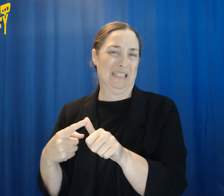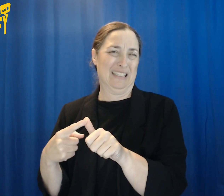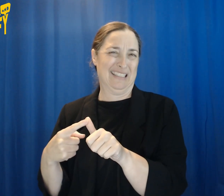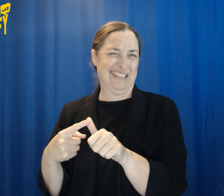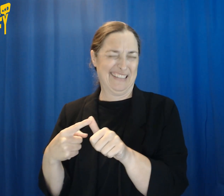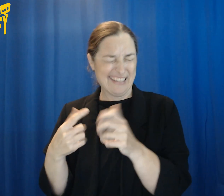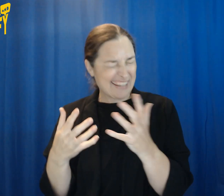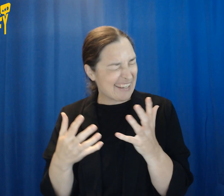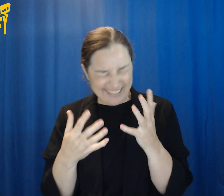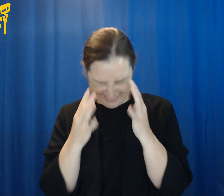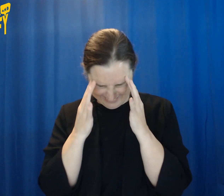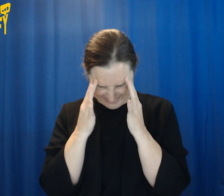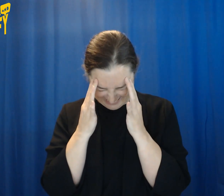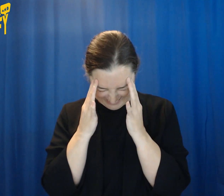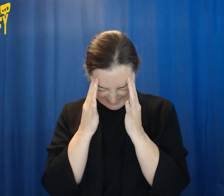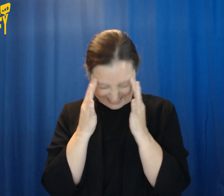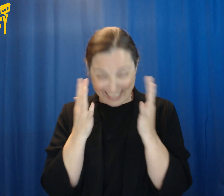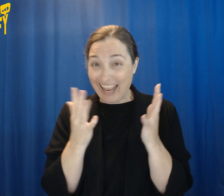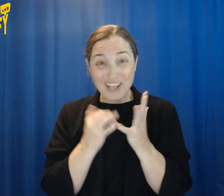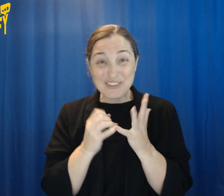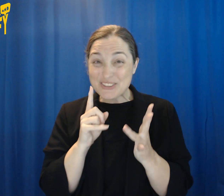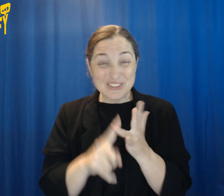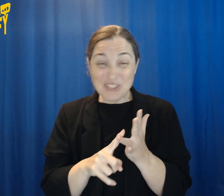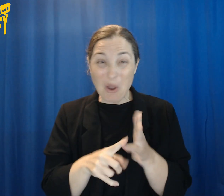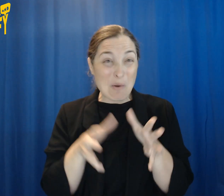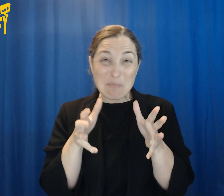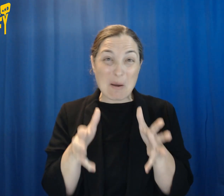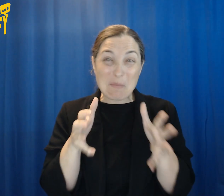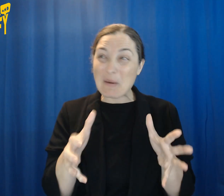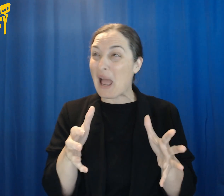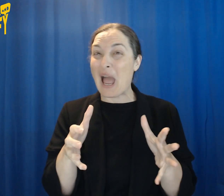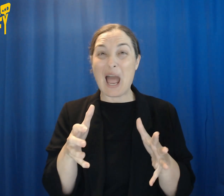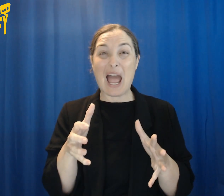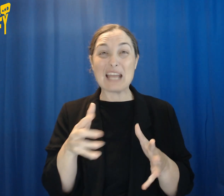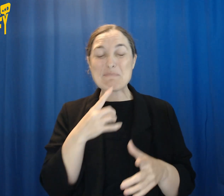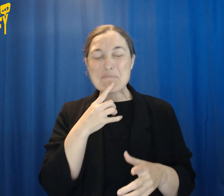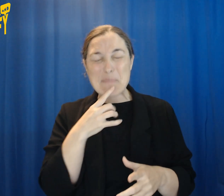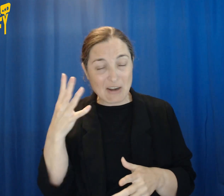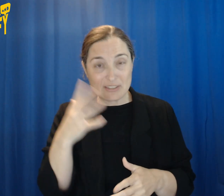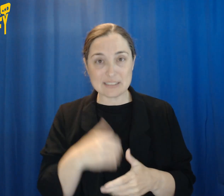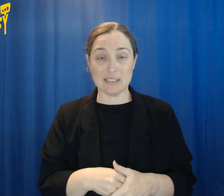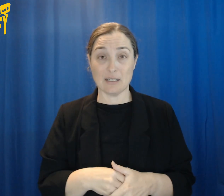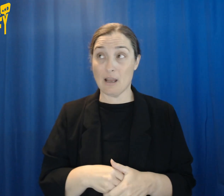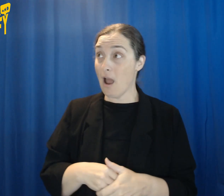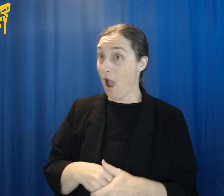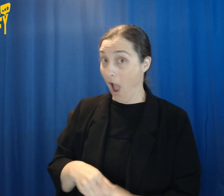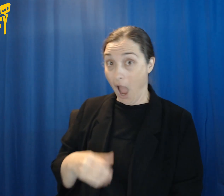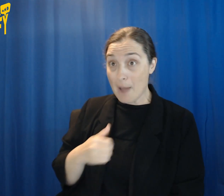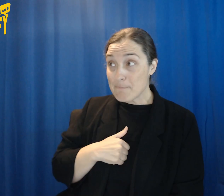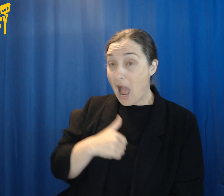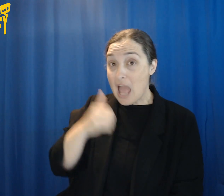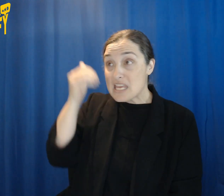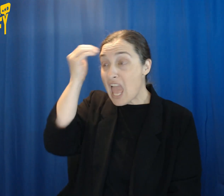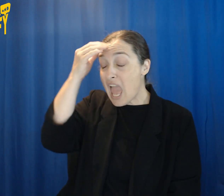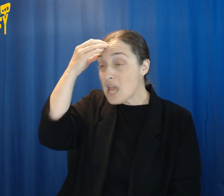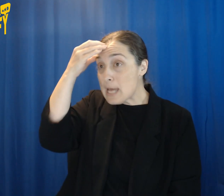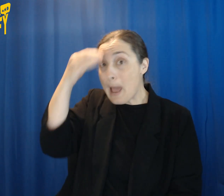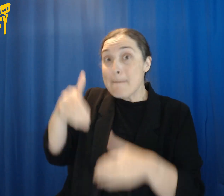how ridiculous and embarrassing that is? My head is screaming, boundaries, boundaries, boundaries. Where